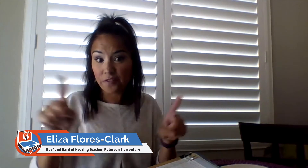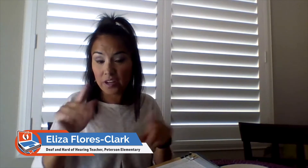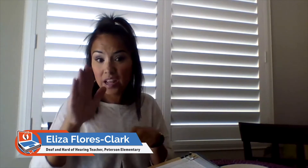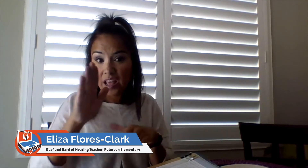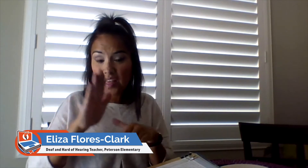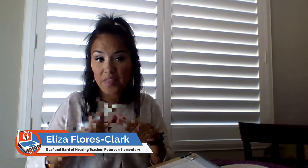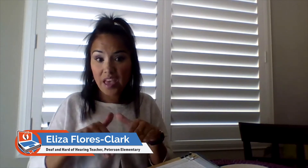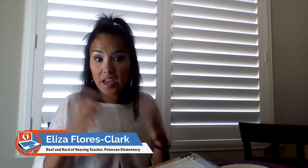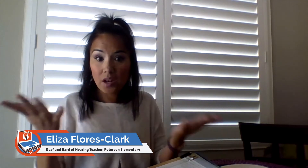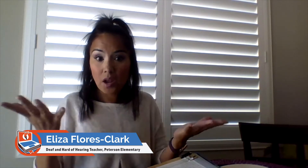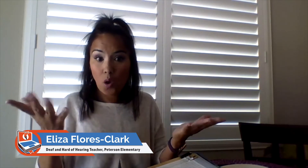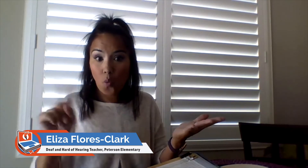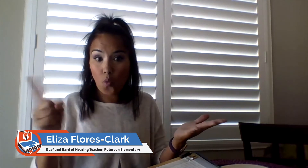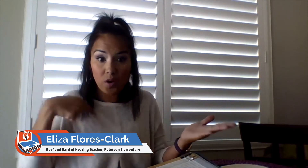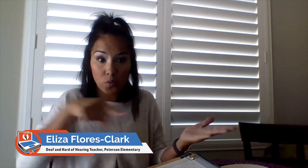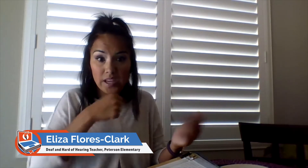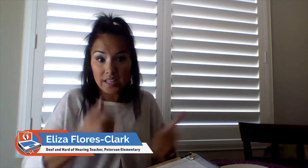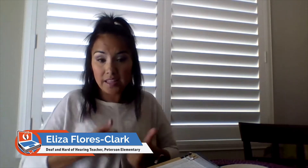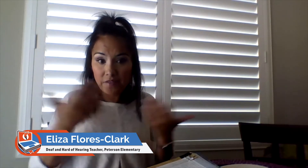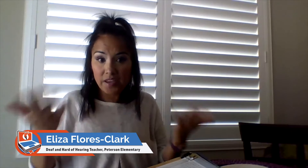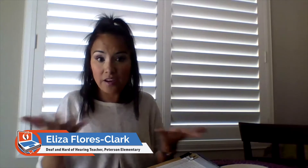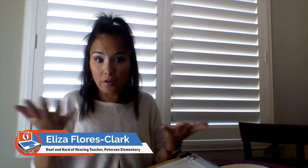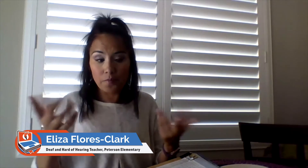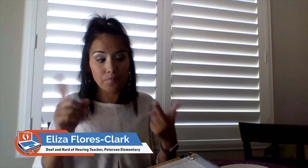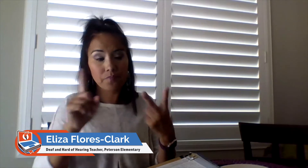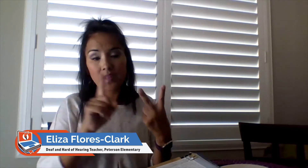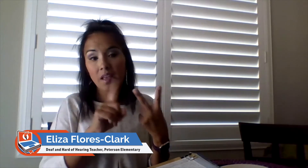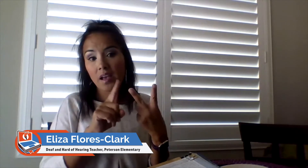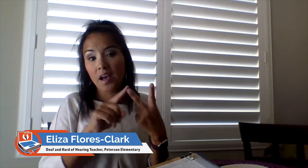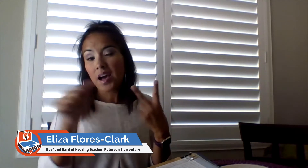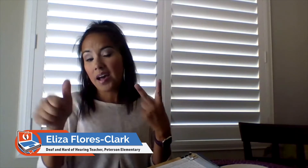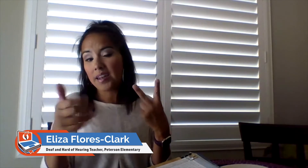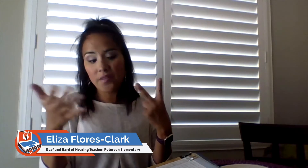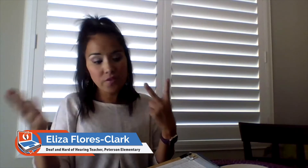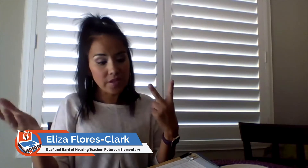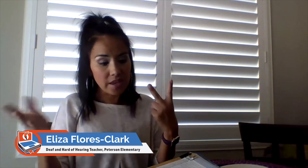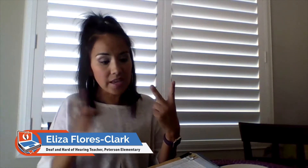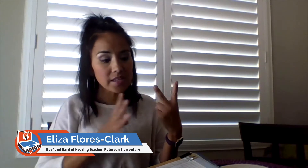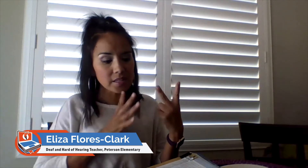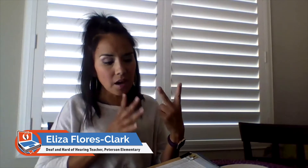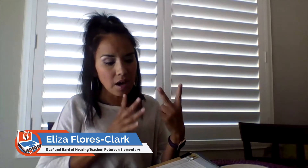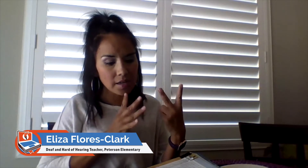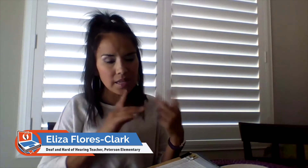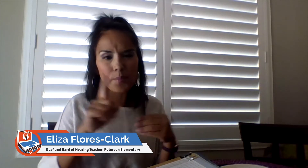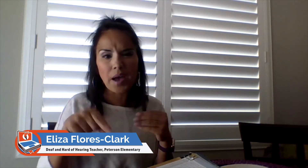different where we live here. Another thing,